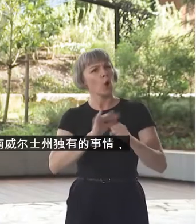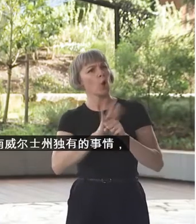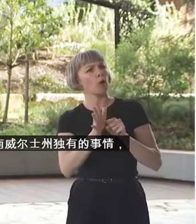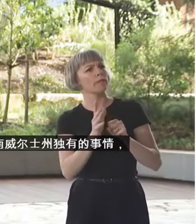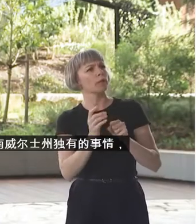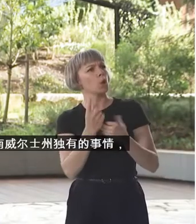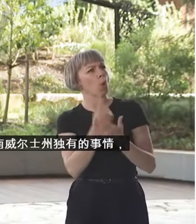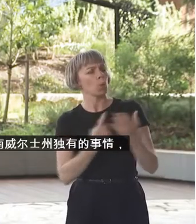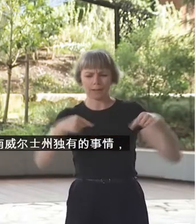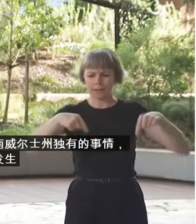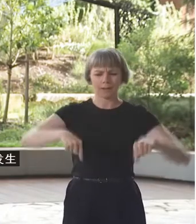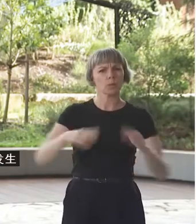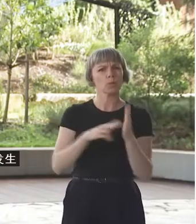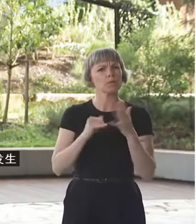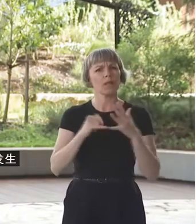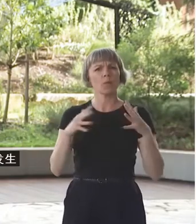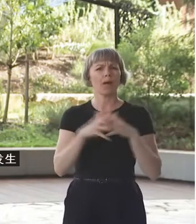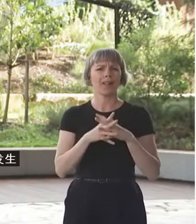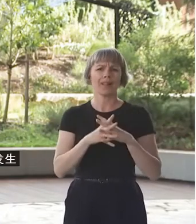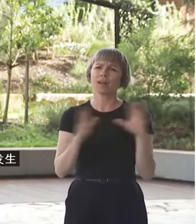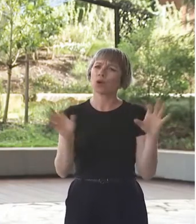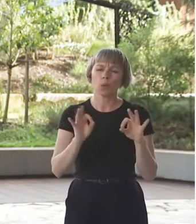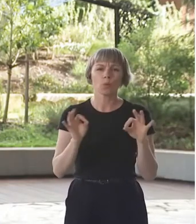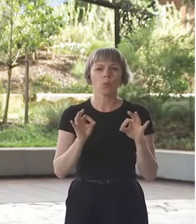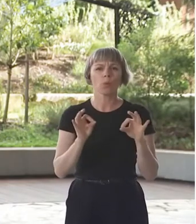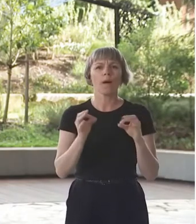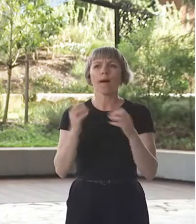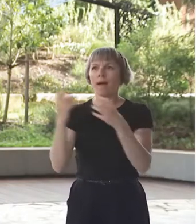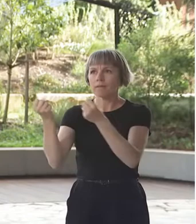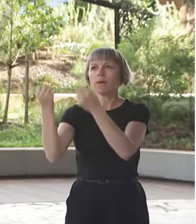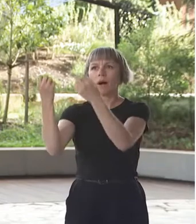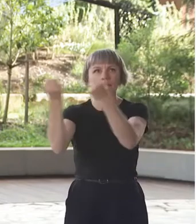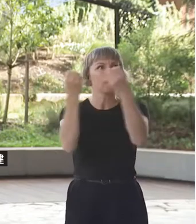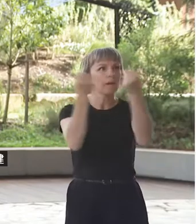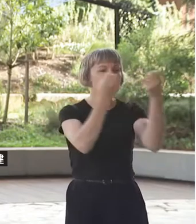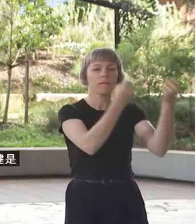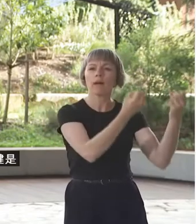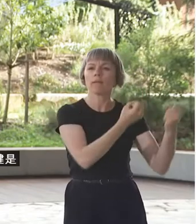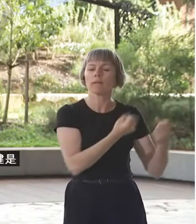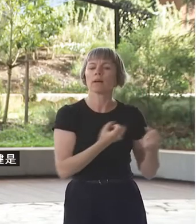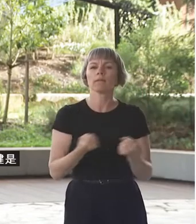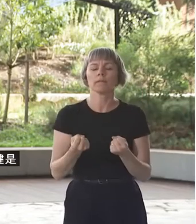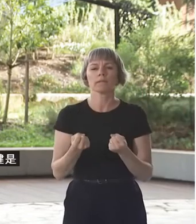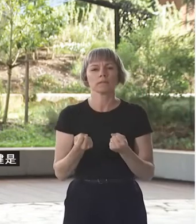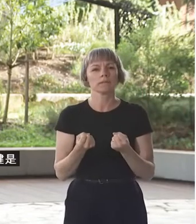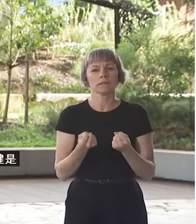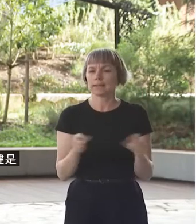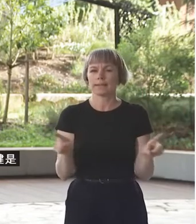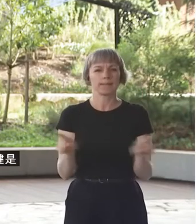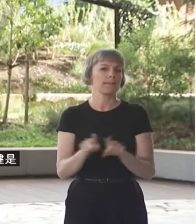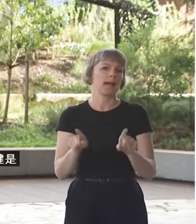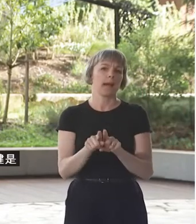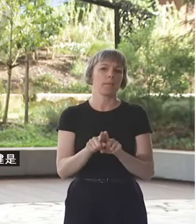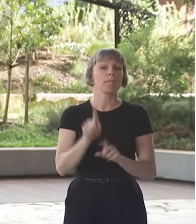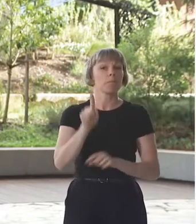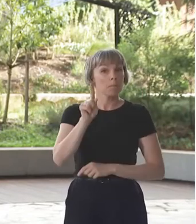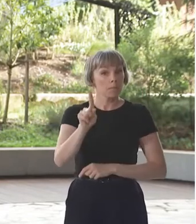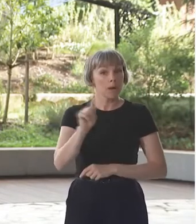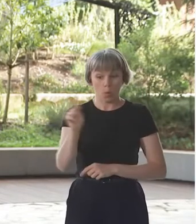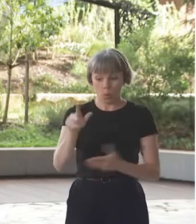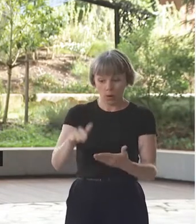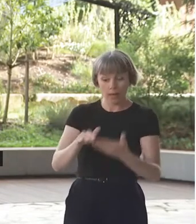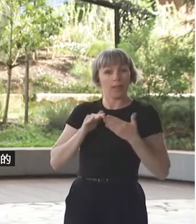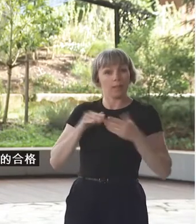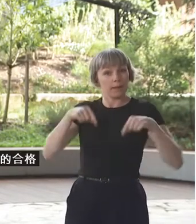New South Wales. It is happening all around the world. And what has been key in our state has been that vaccination rate. That booster